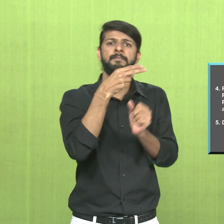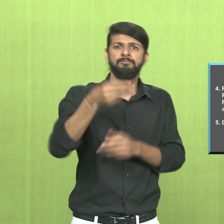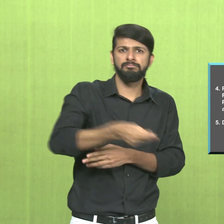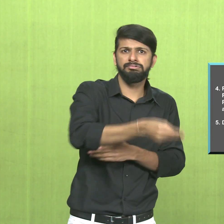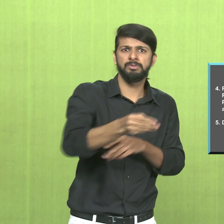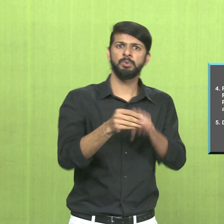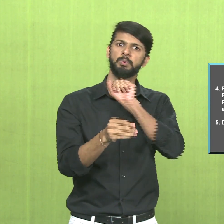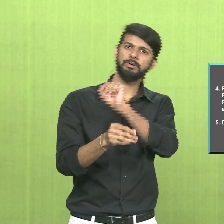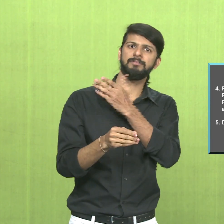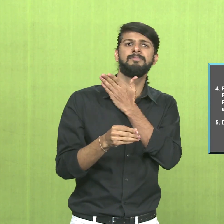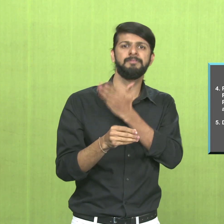Purna.